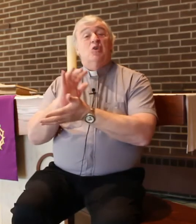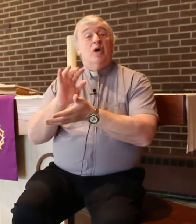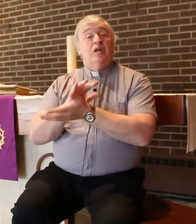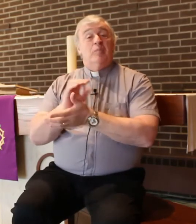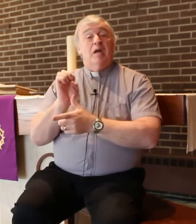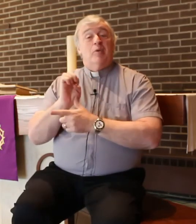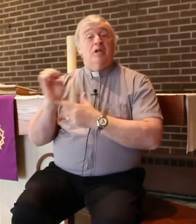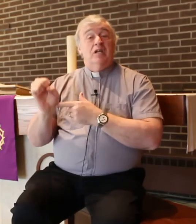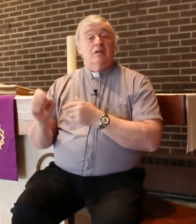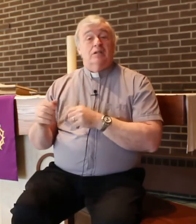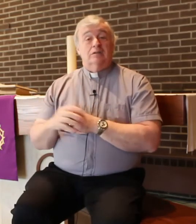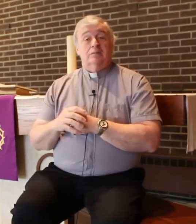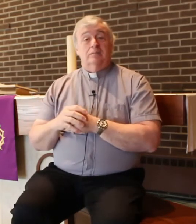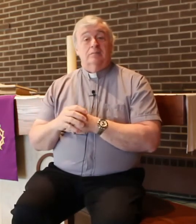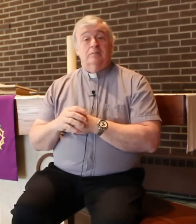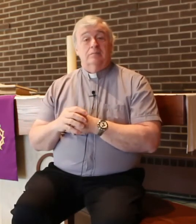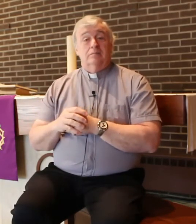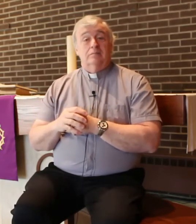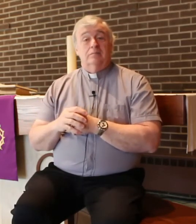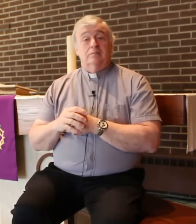toilet paper either.